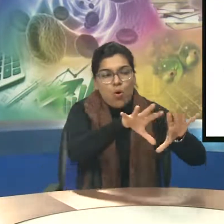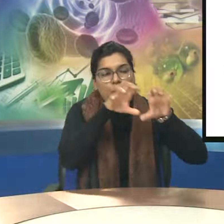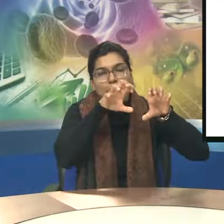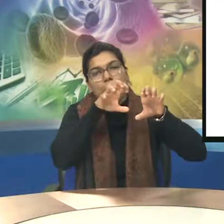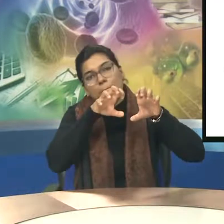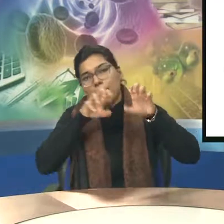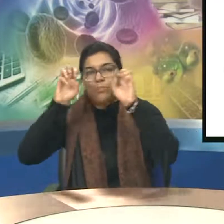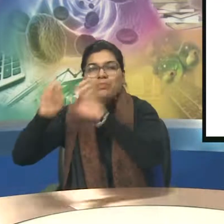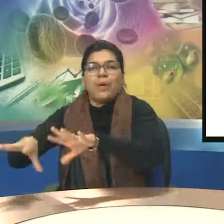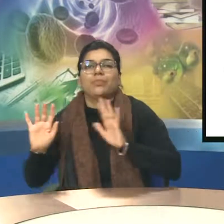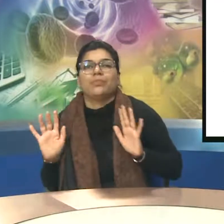copy.